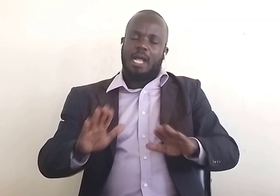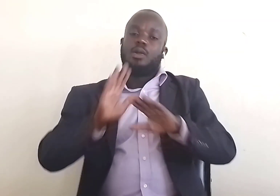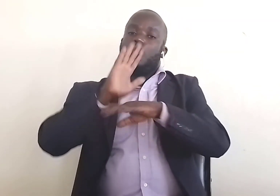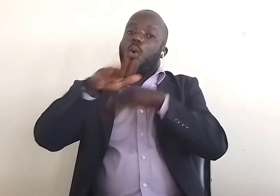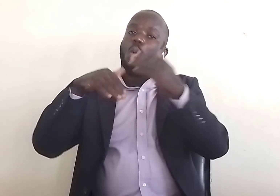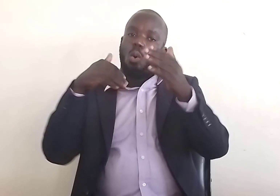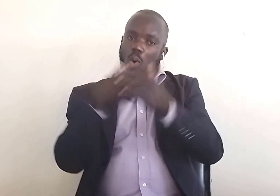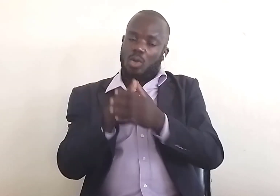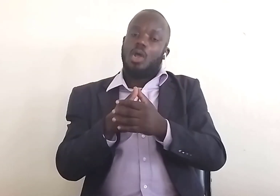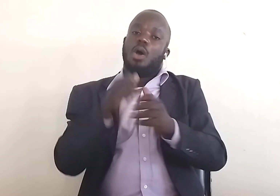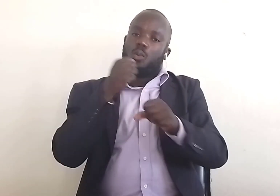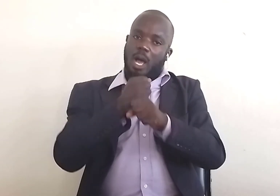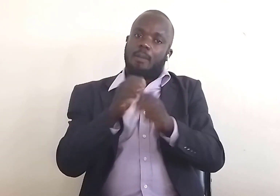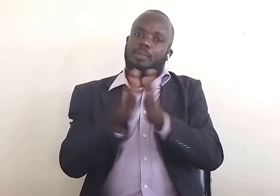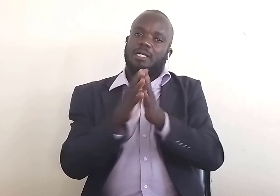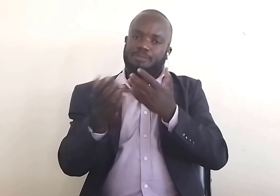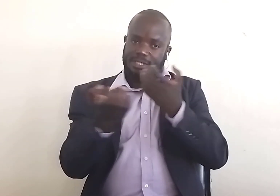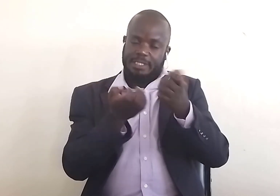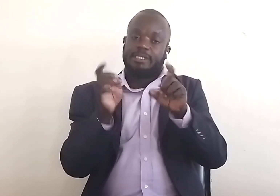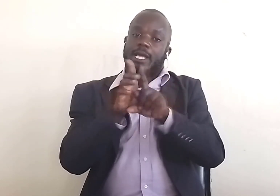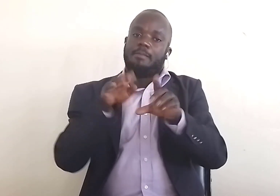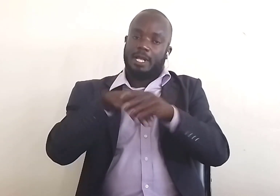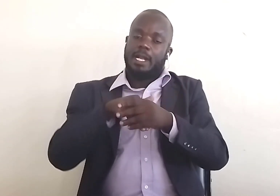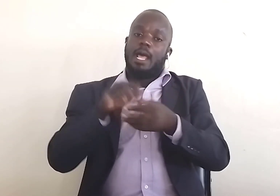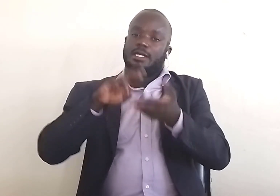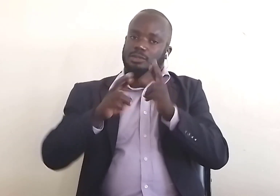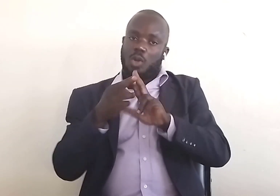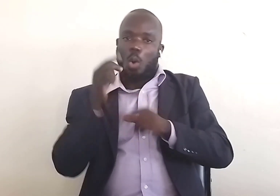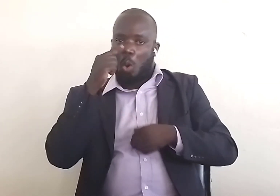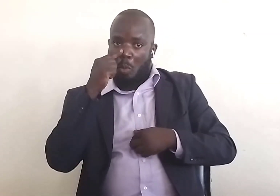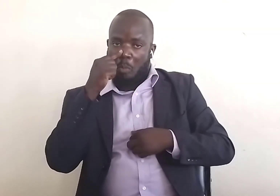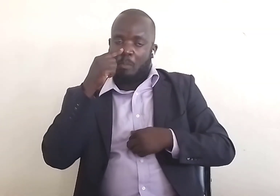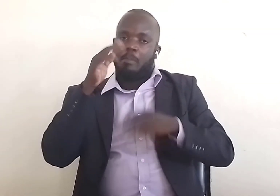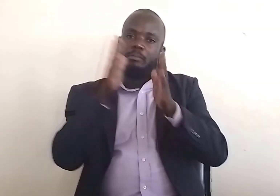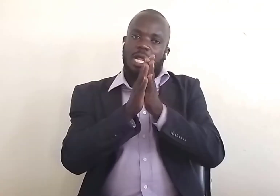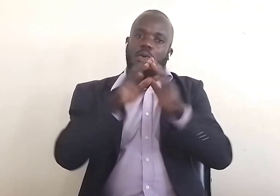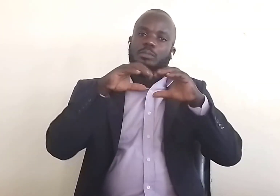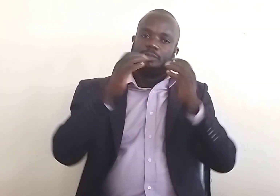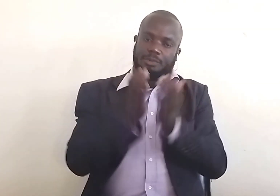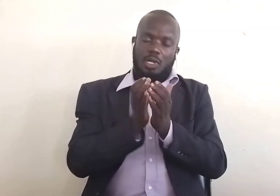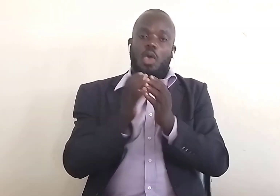of work and business, as well as in relationships at home and in the community. Control your